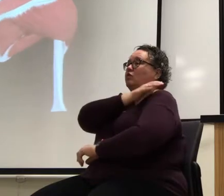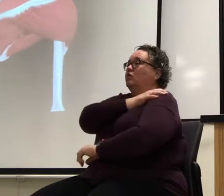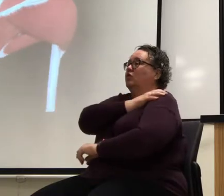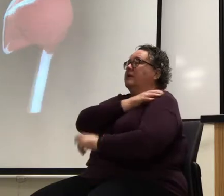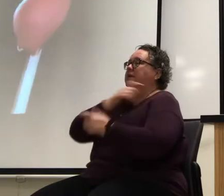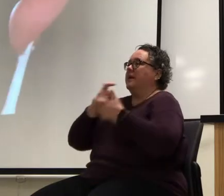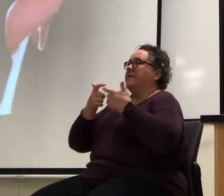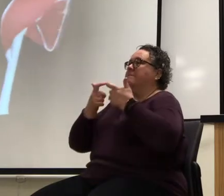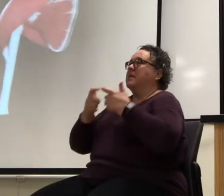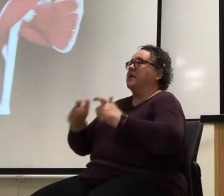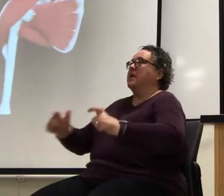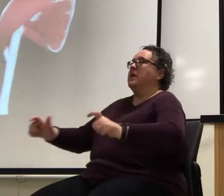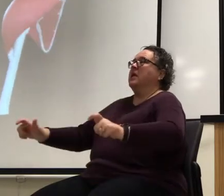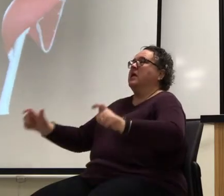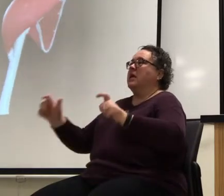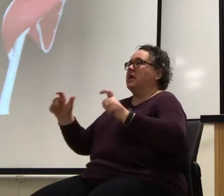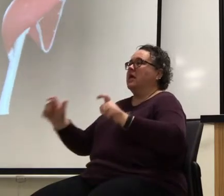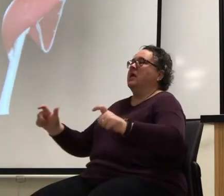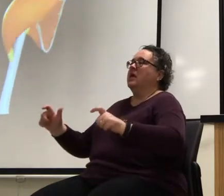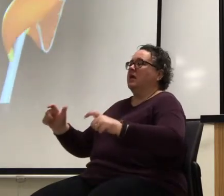cap muscle there.